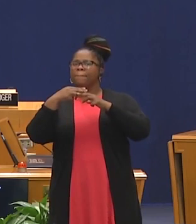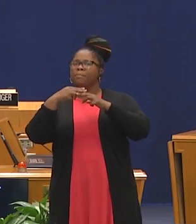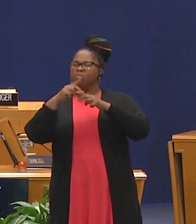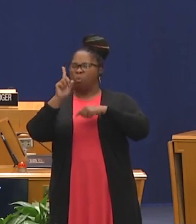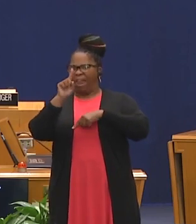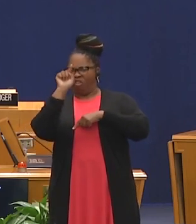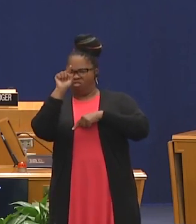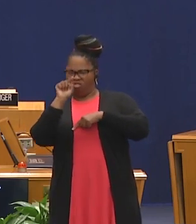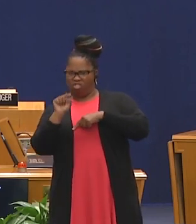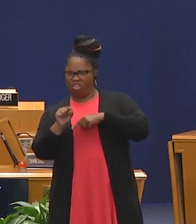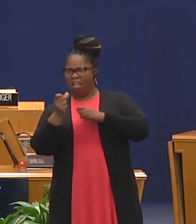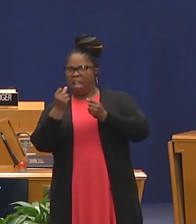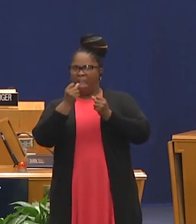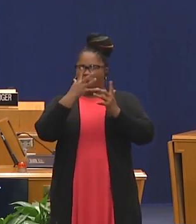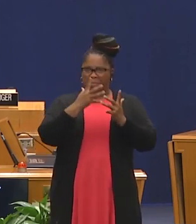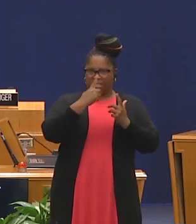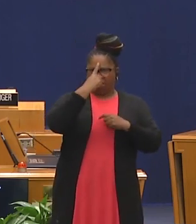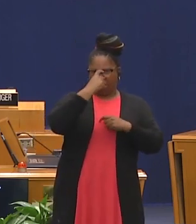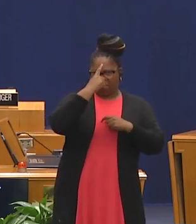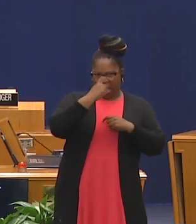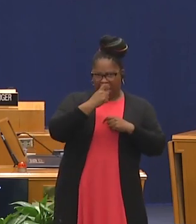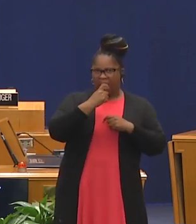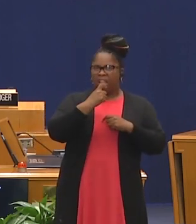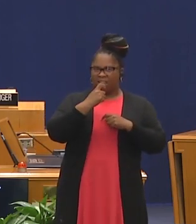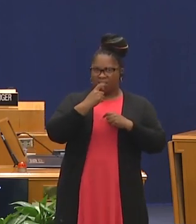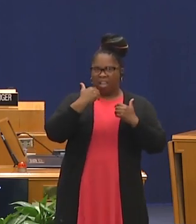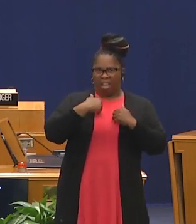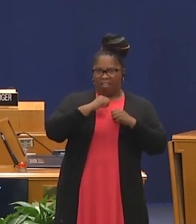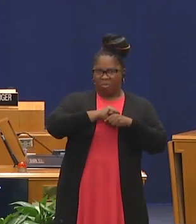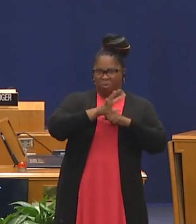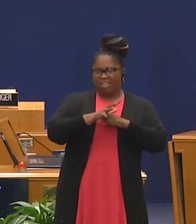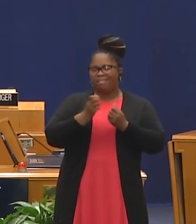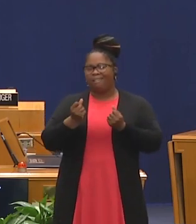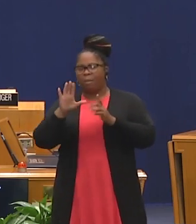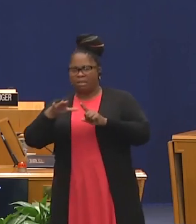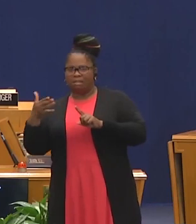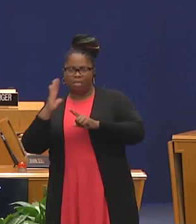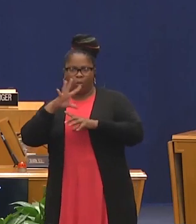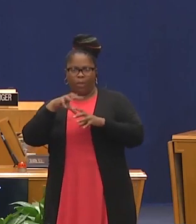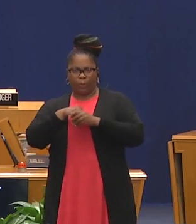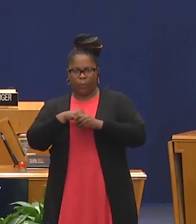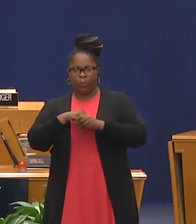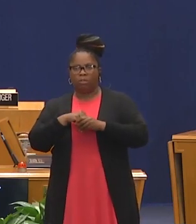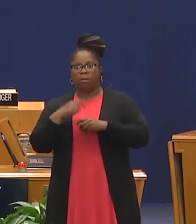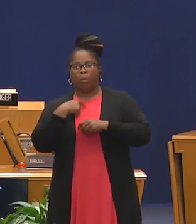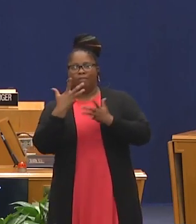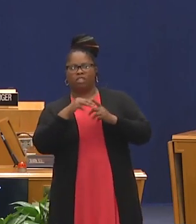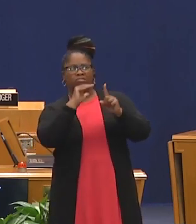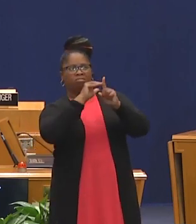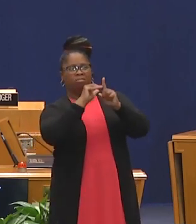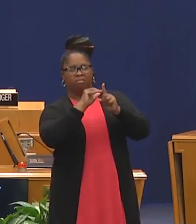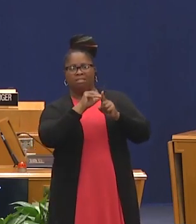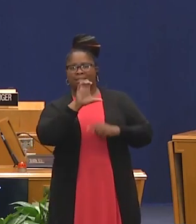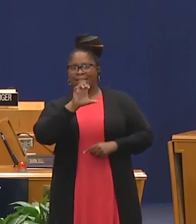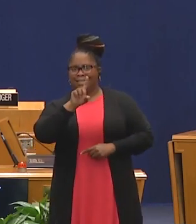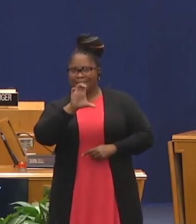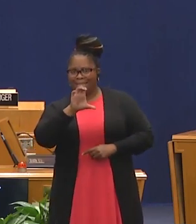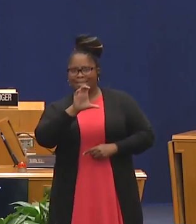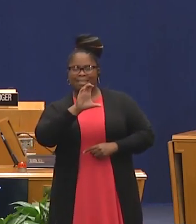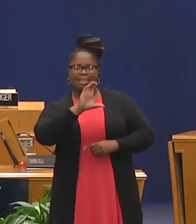the number of deaths. We have requested additional assistance from the Centers for Disease Control and the state to help